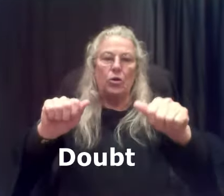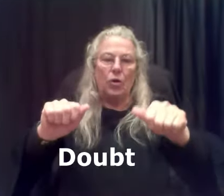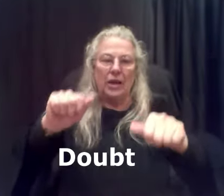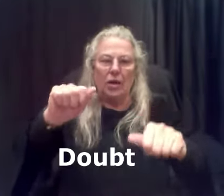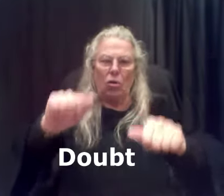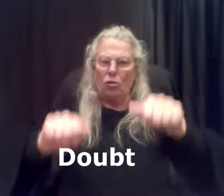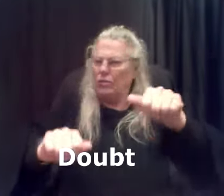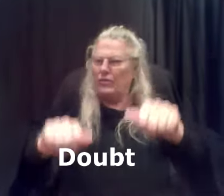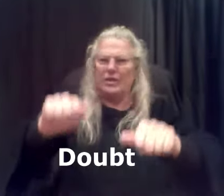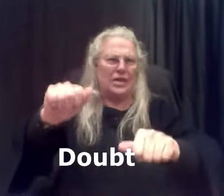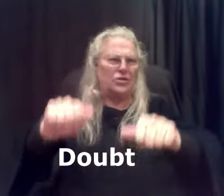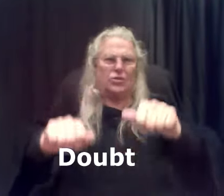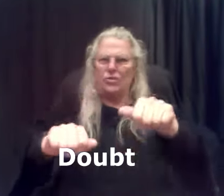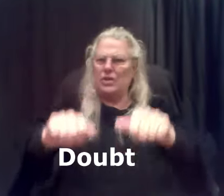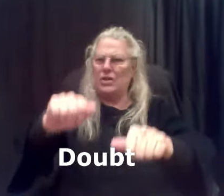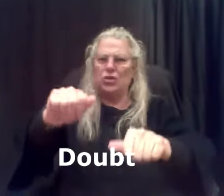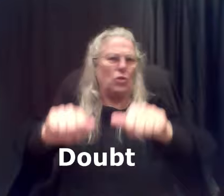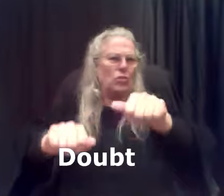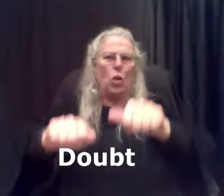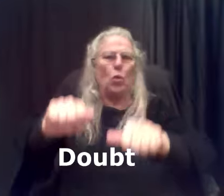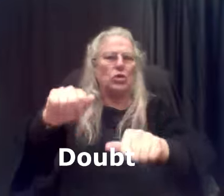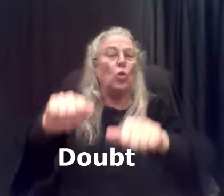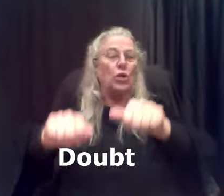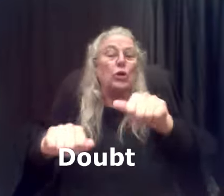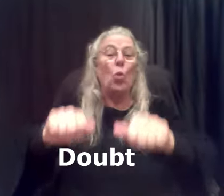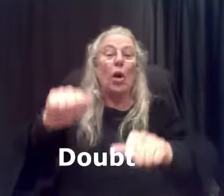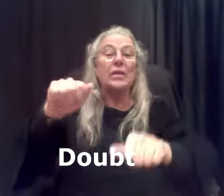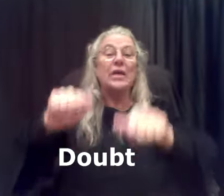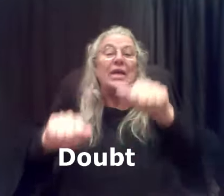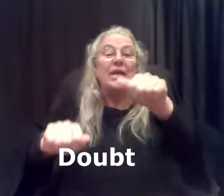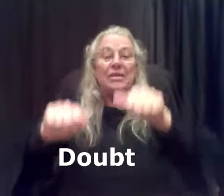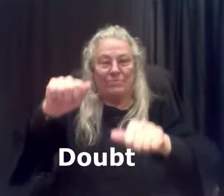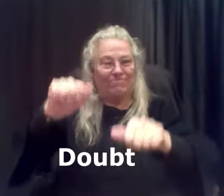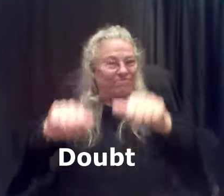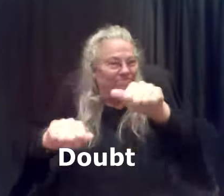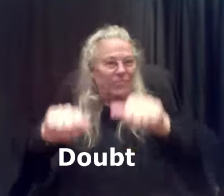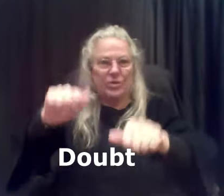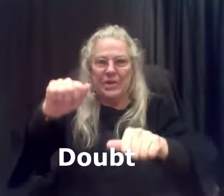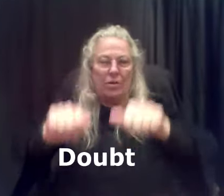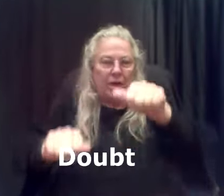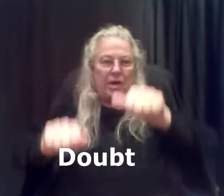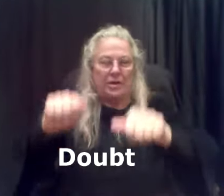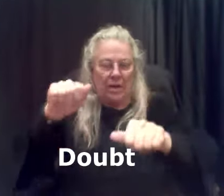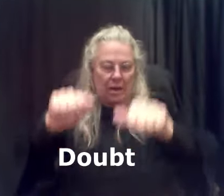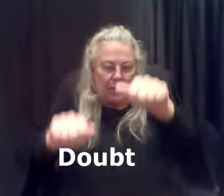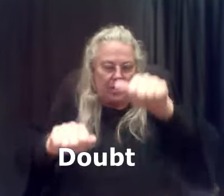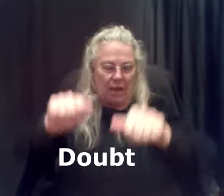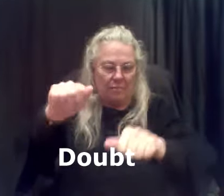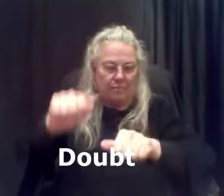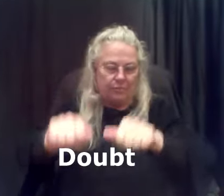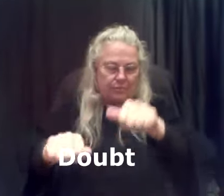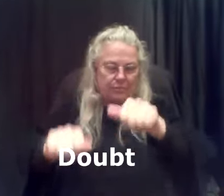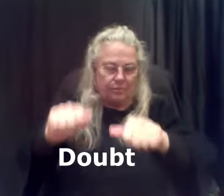to get a hold of it. It's like two things. You don't know which one you want. You're doubting it. Up and down. Both